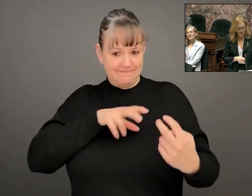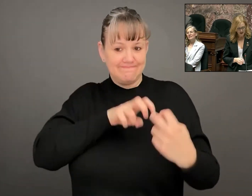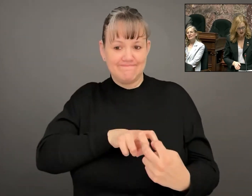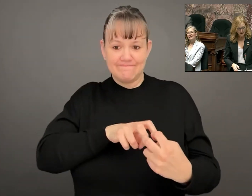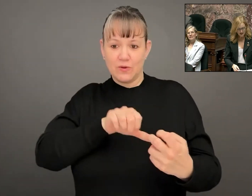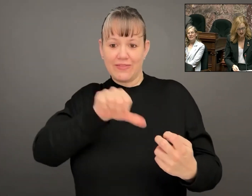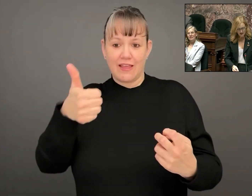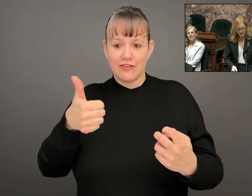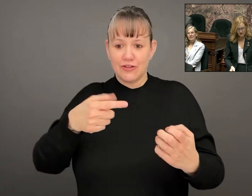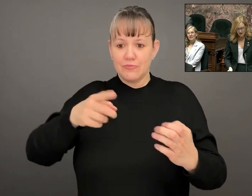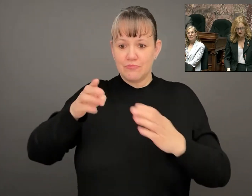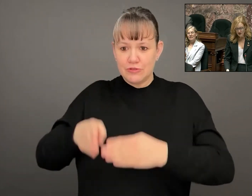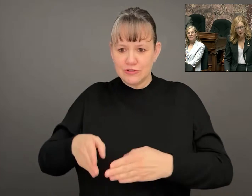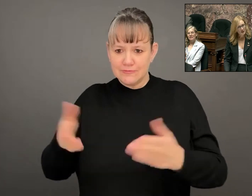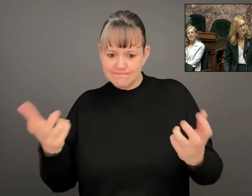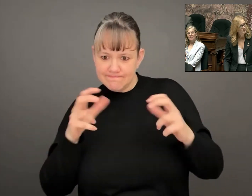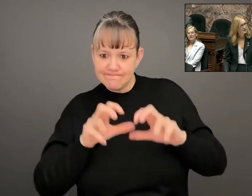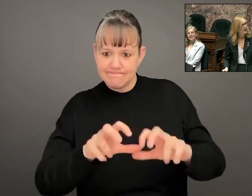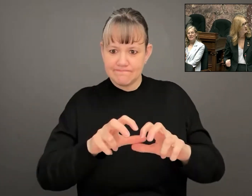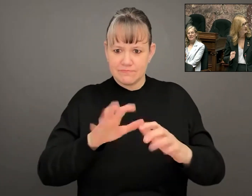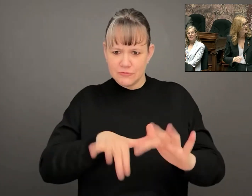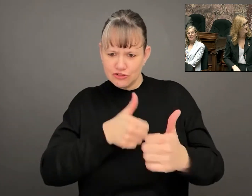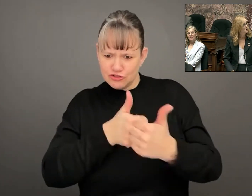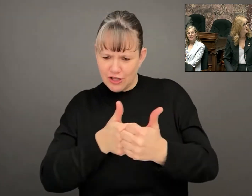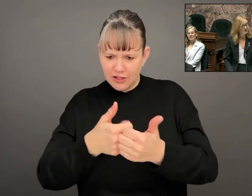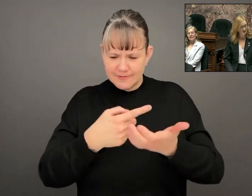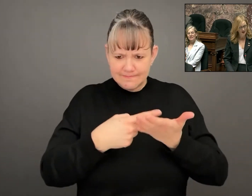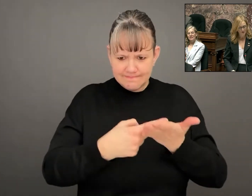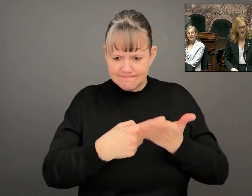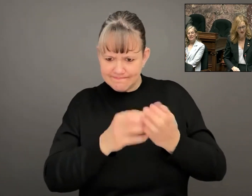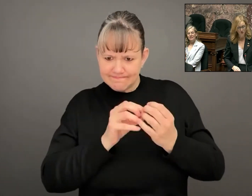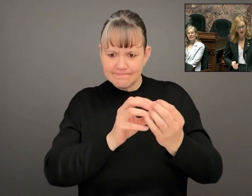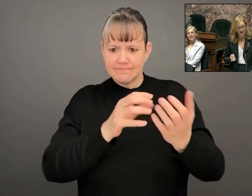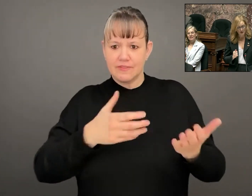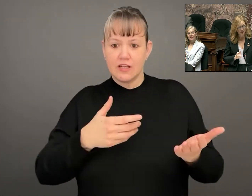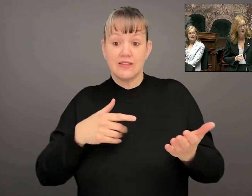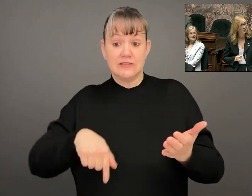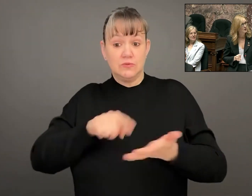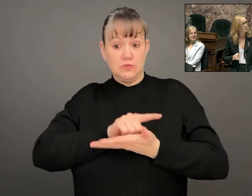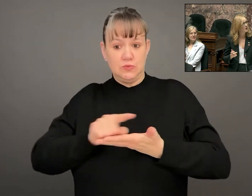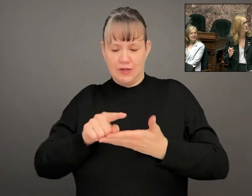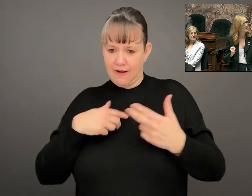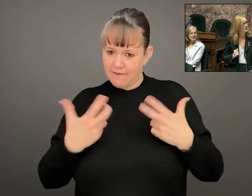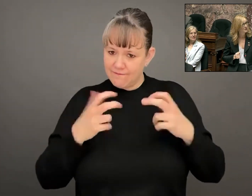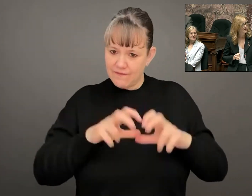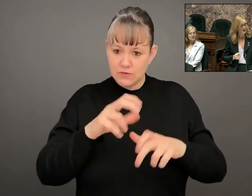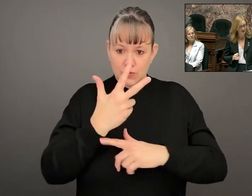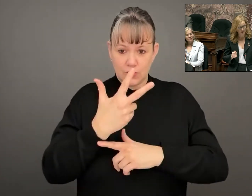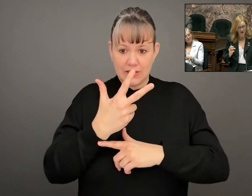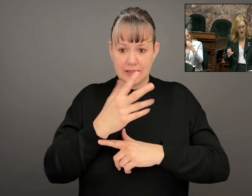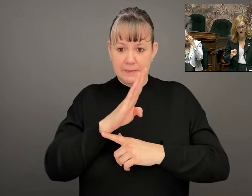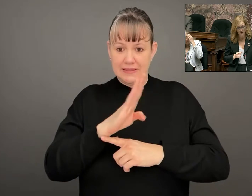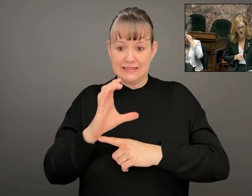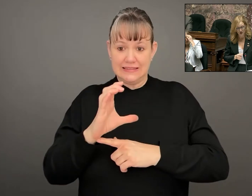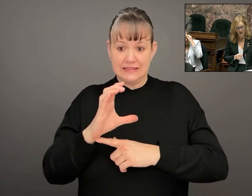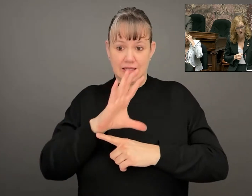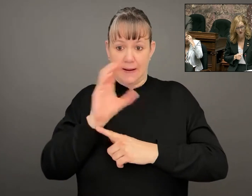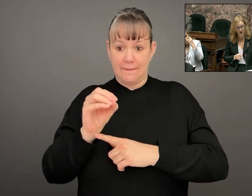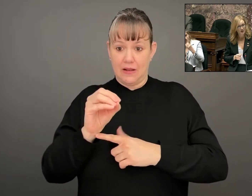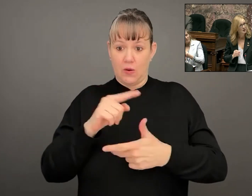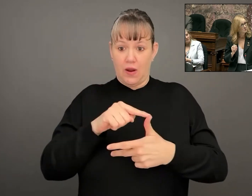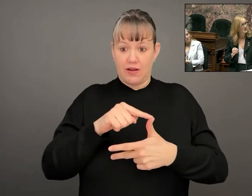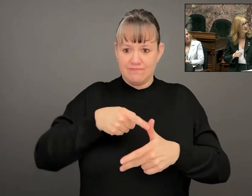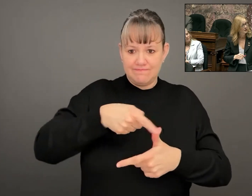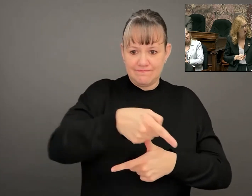him. He said, "This week, I've invested in 3 BC companies, one in cybersecurity, one in medical devices, and one in traditional